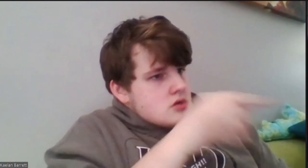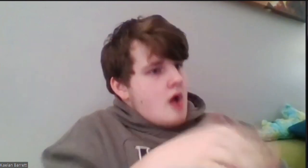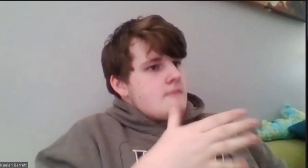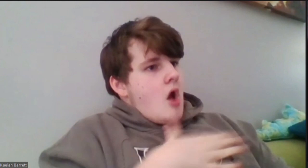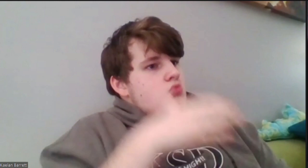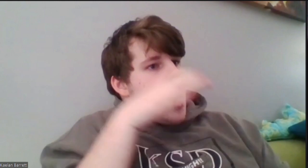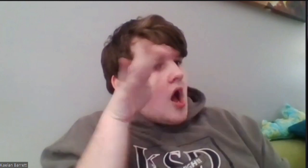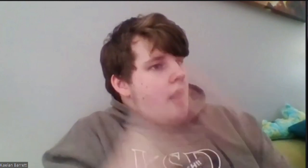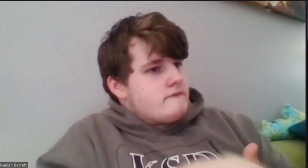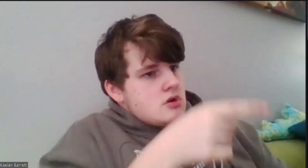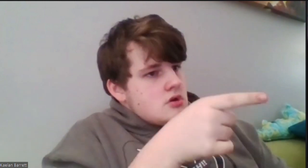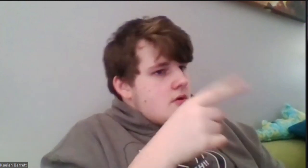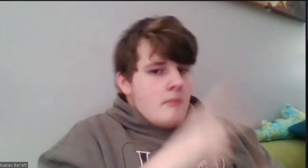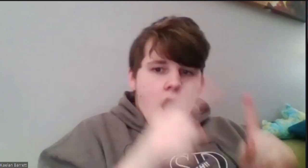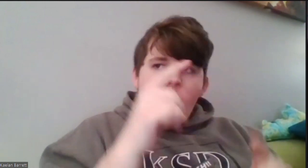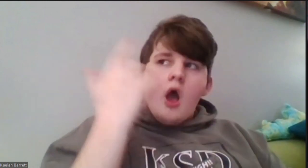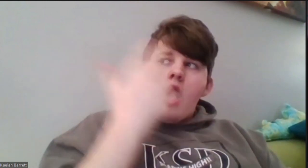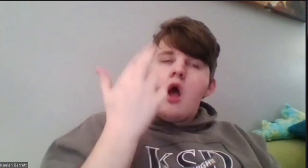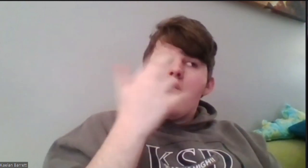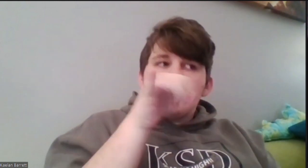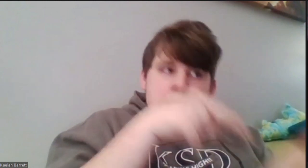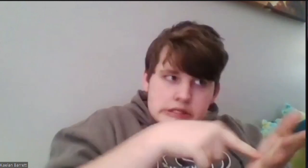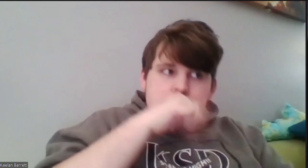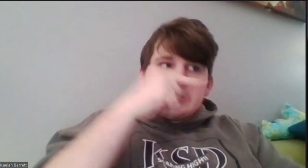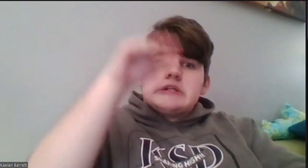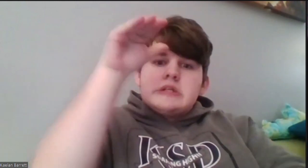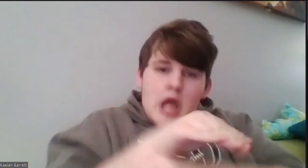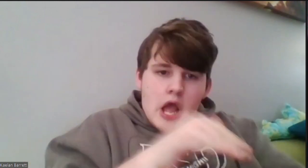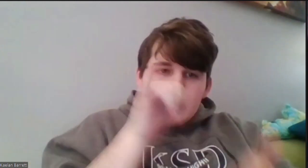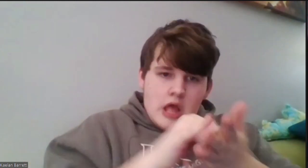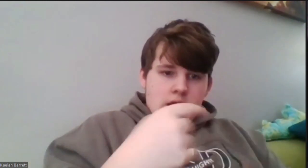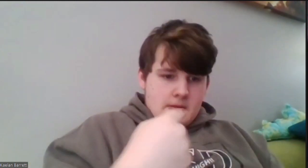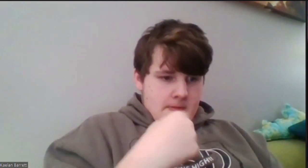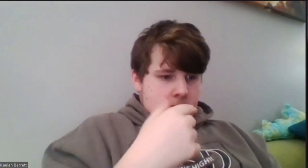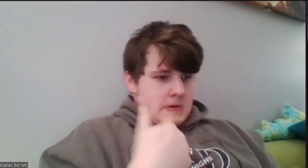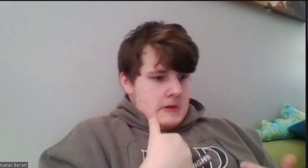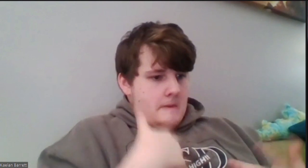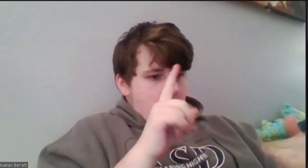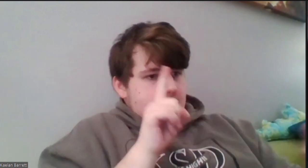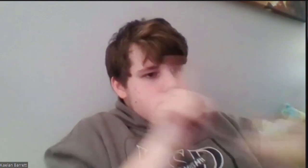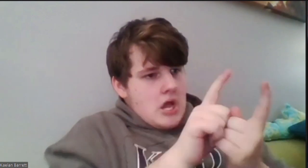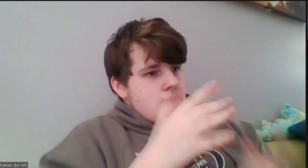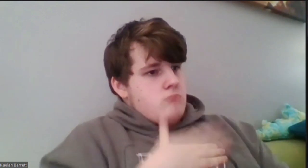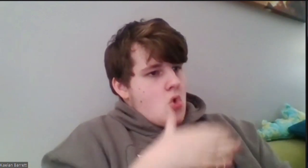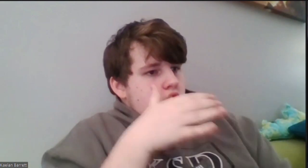He recognizes some of the ladies as my wife. And he realized, this is tonight.